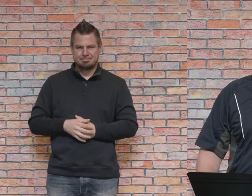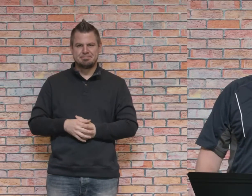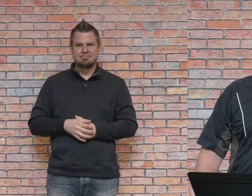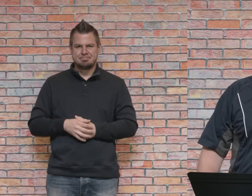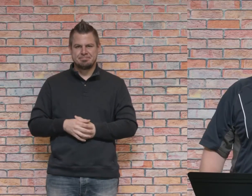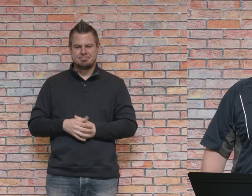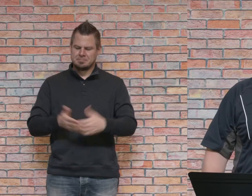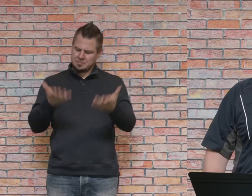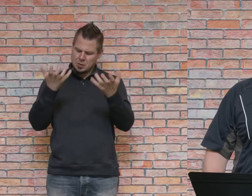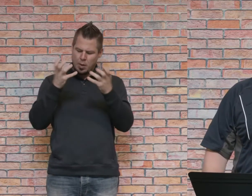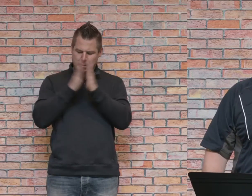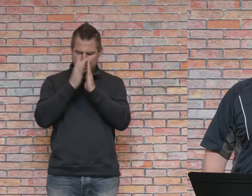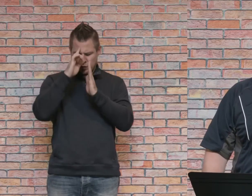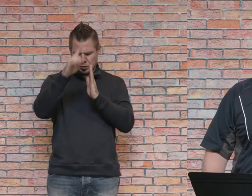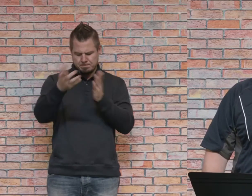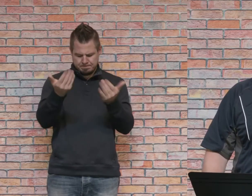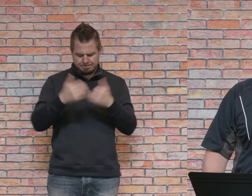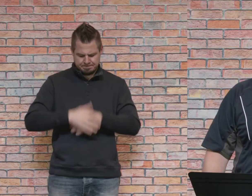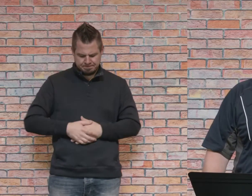I want to pray for you right now.